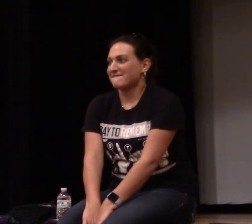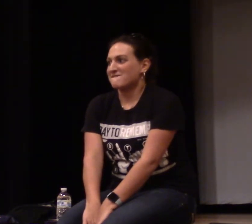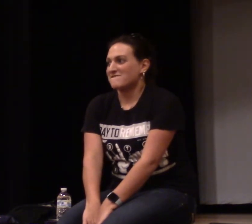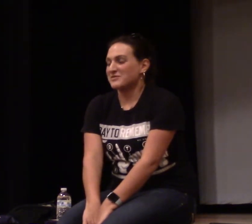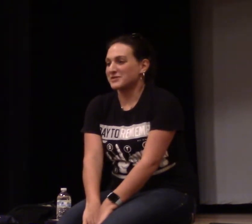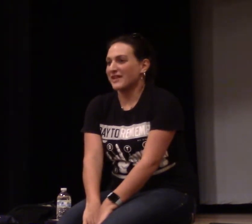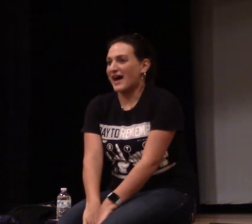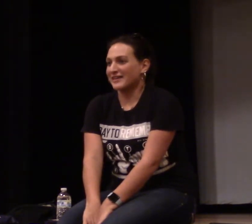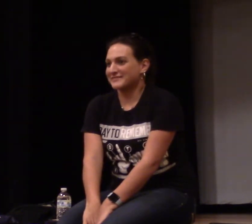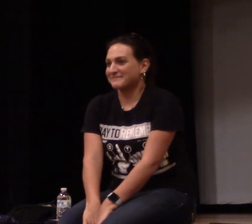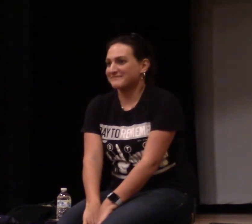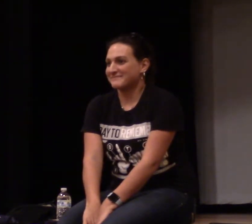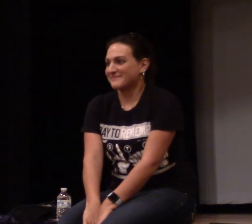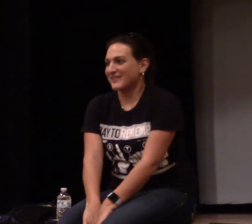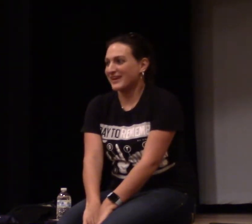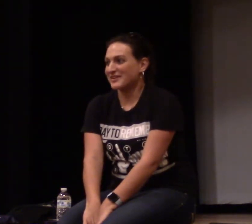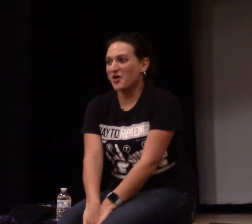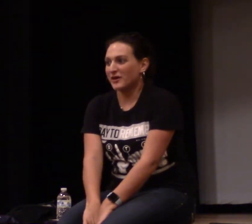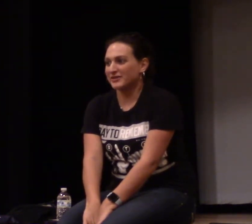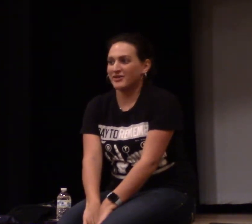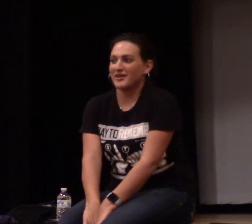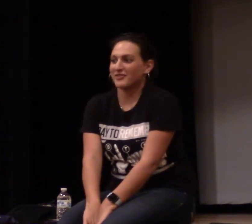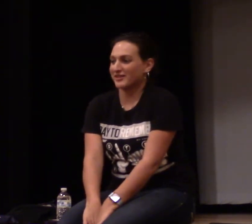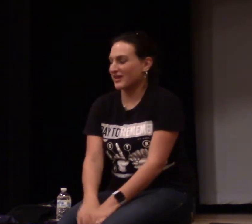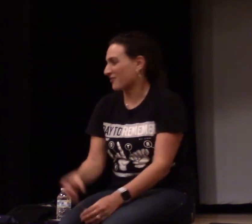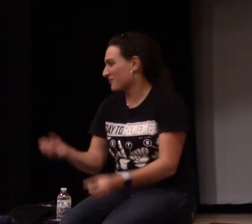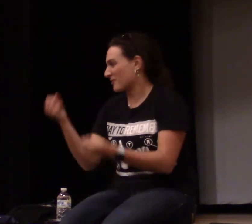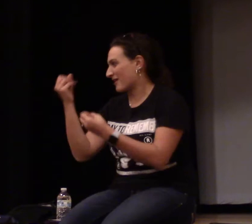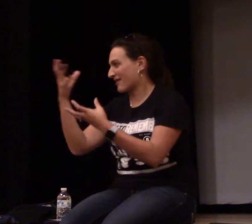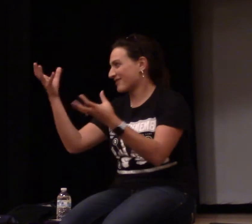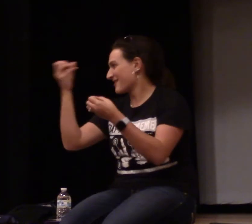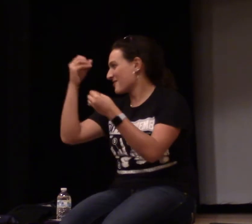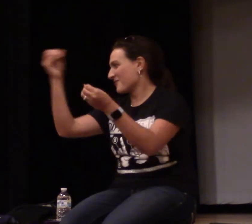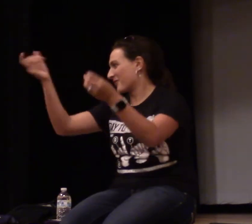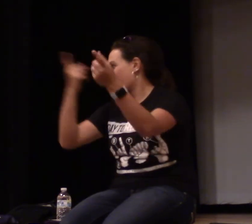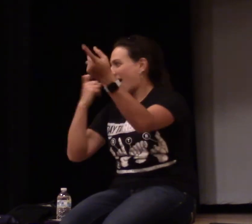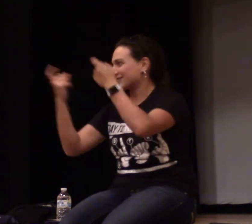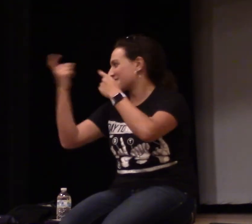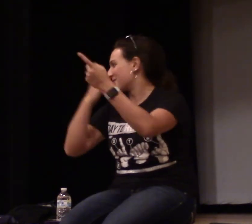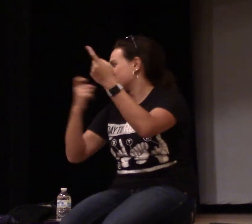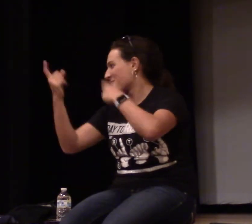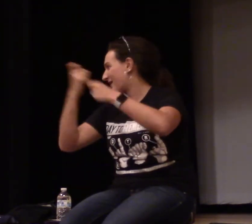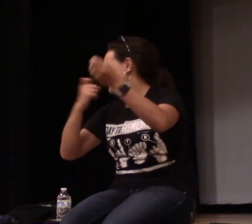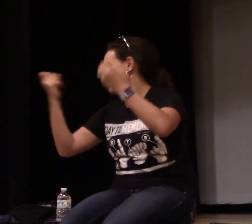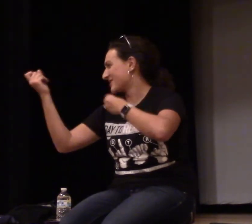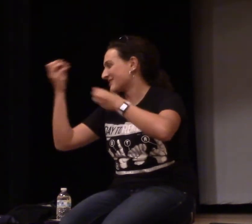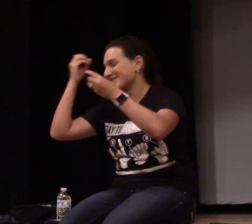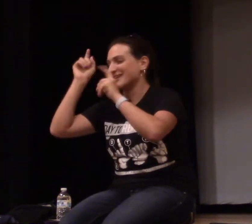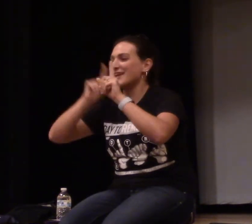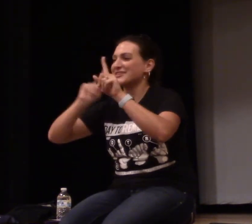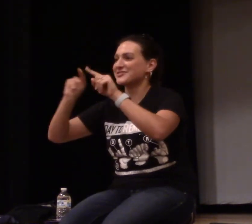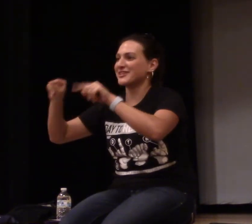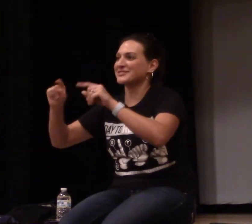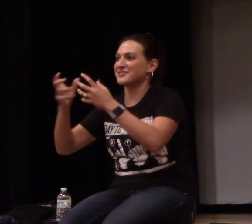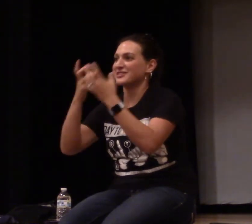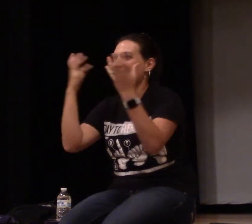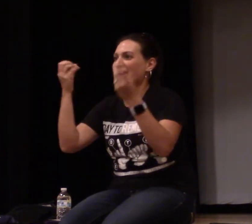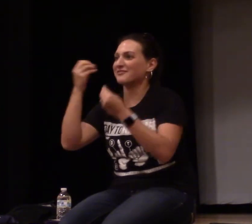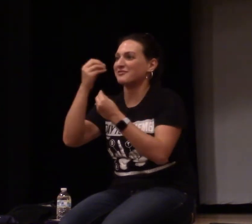There was a lot. And I know I didn't write everything down. We were asking a bunch of questions and answering, so there's a lot of